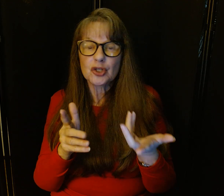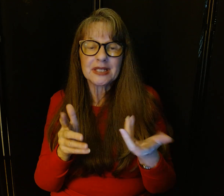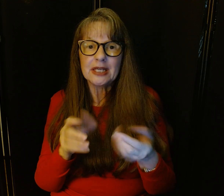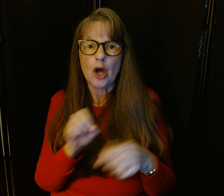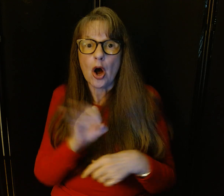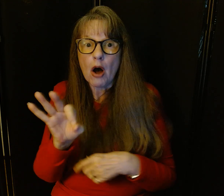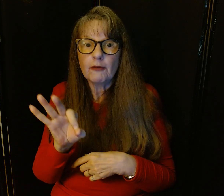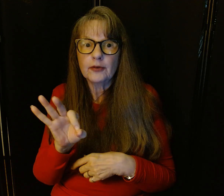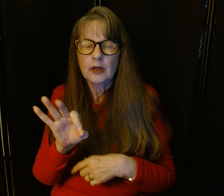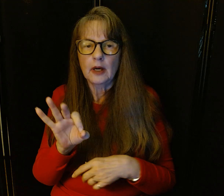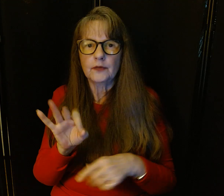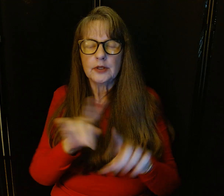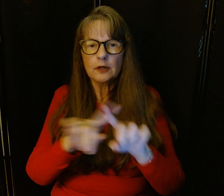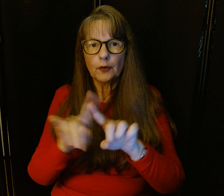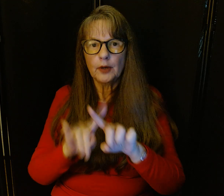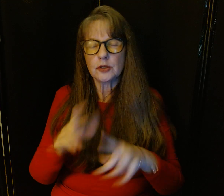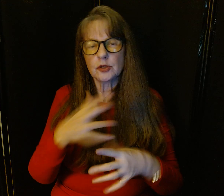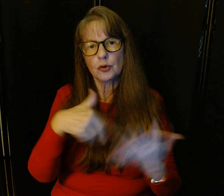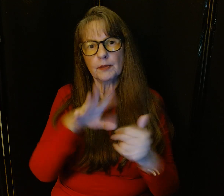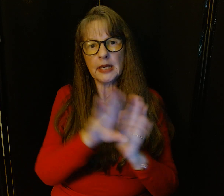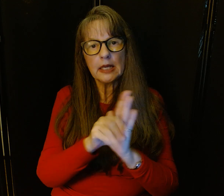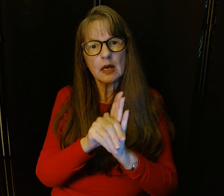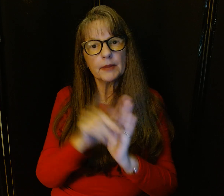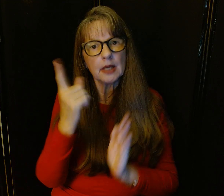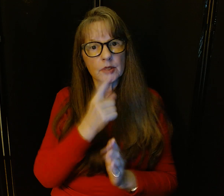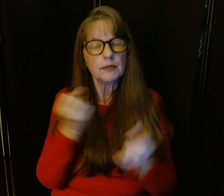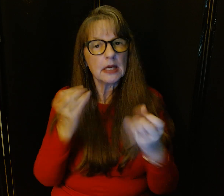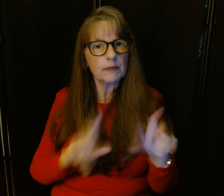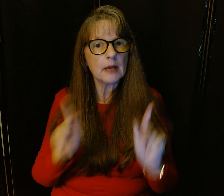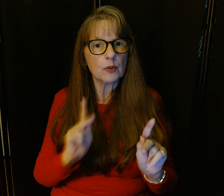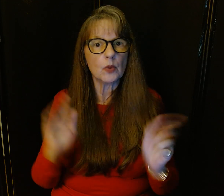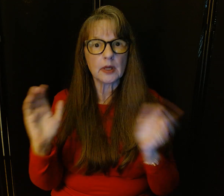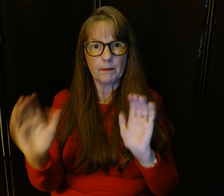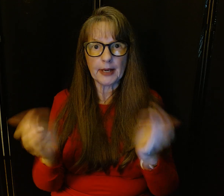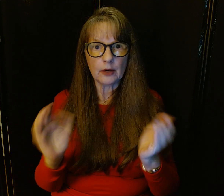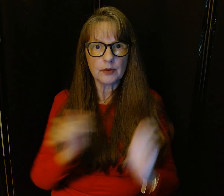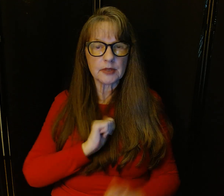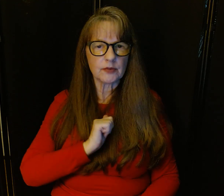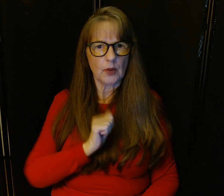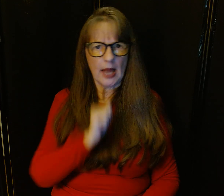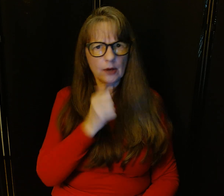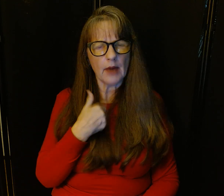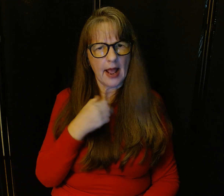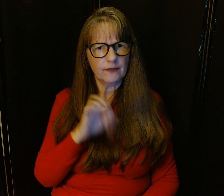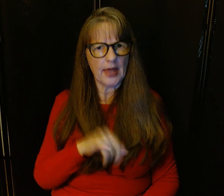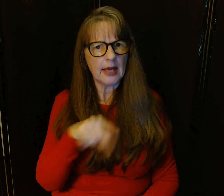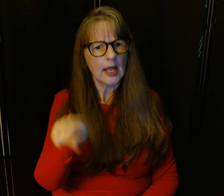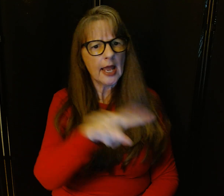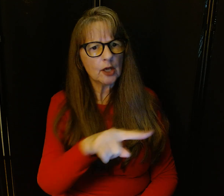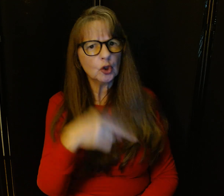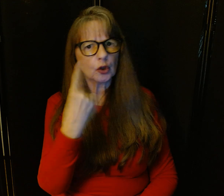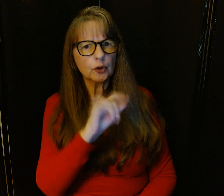get off of the different social media, because many people will compare themselves. Well, I don't have that, and look, they're going